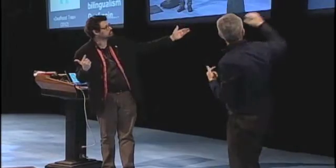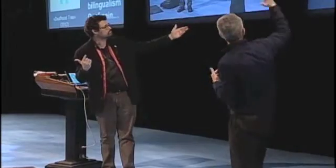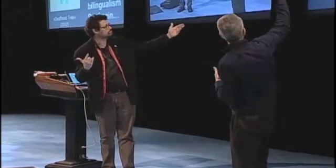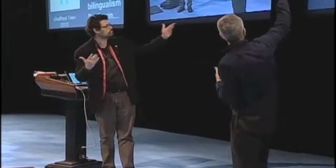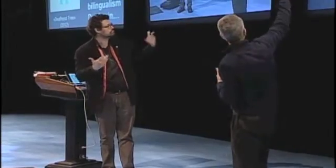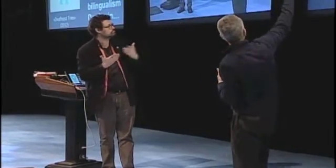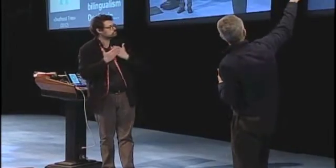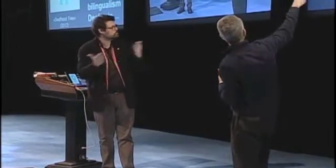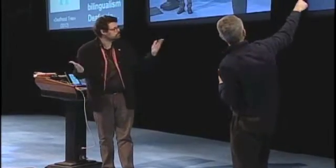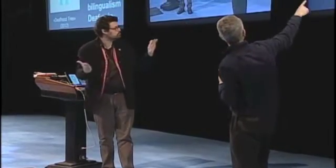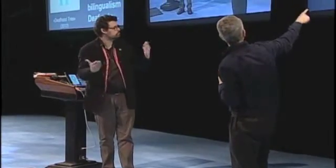So just